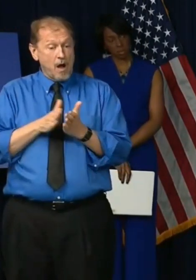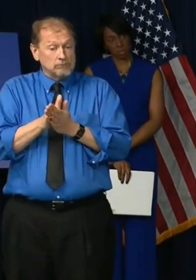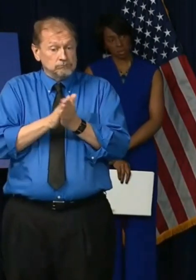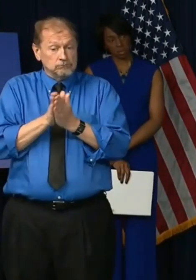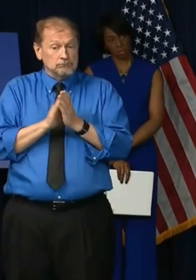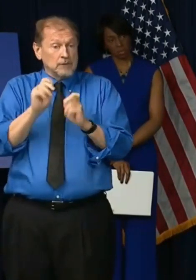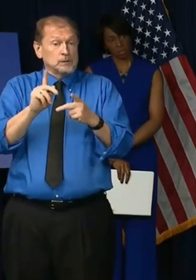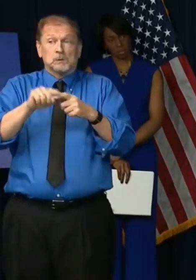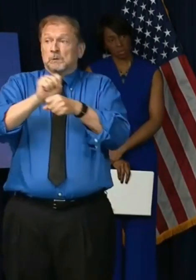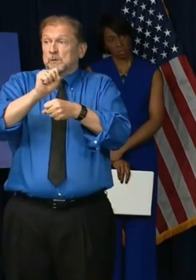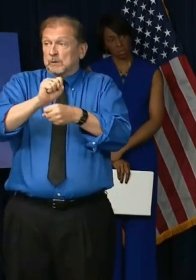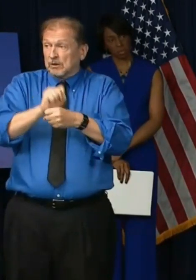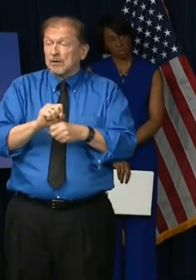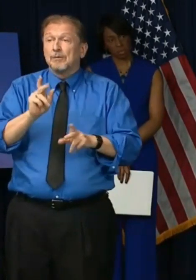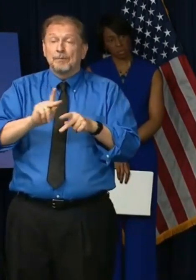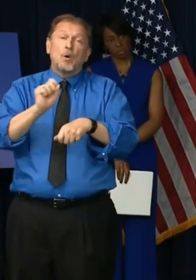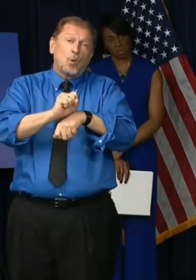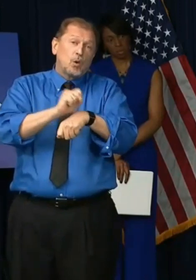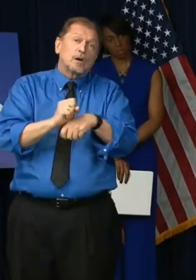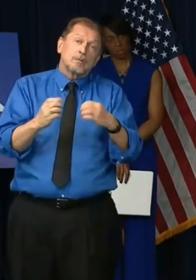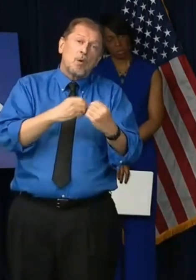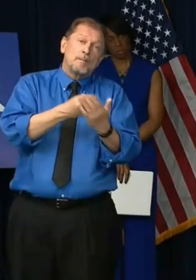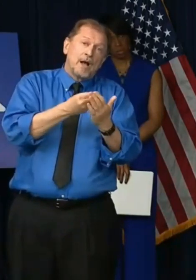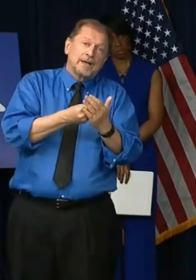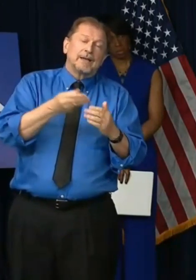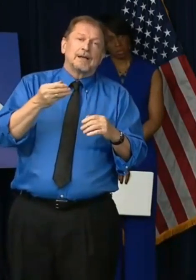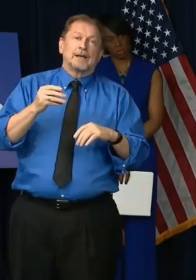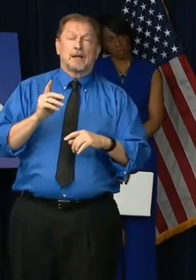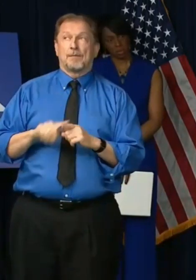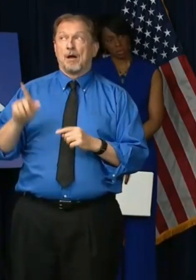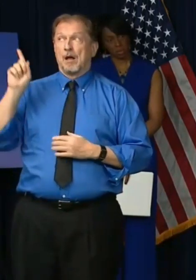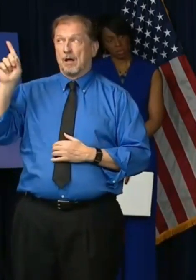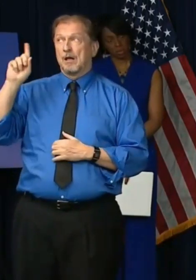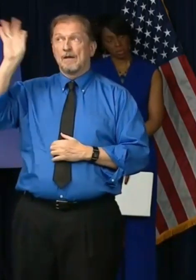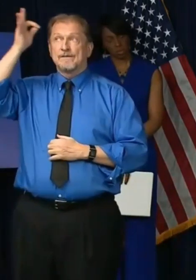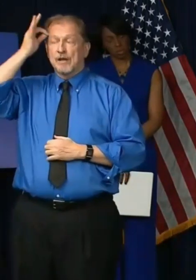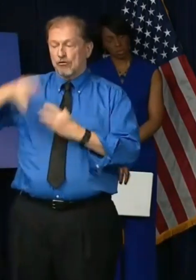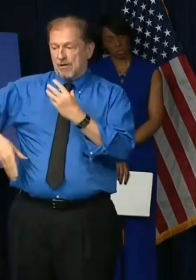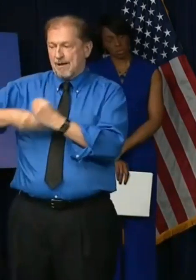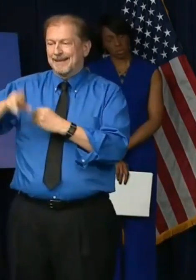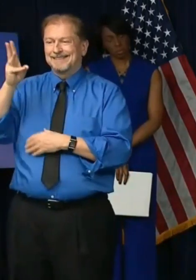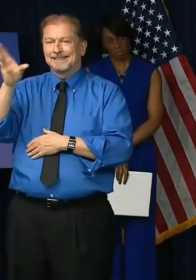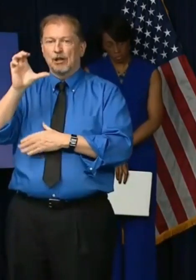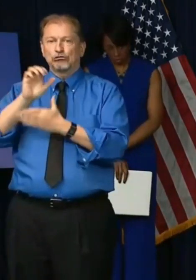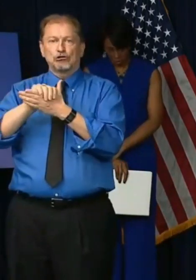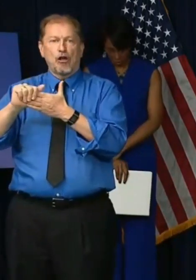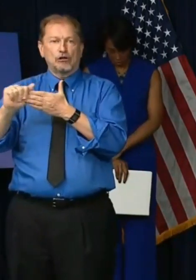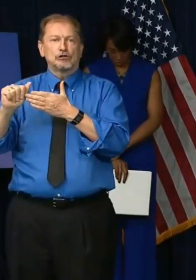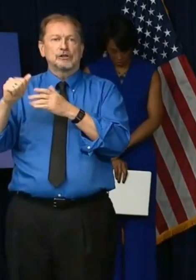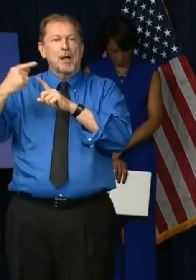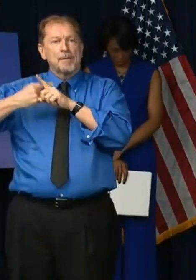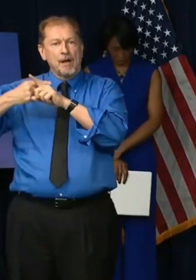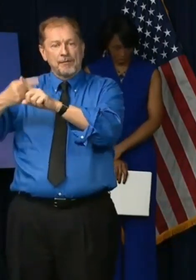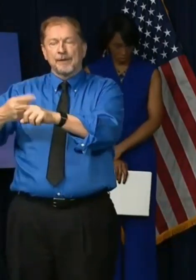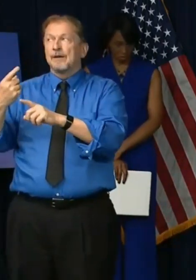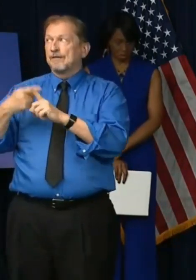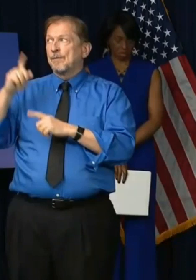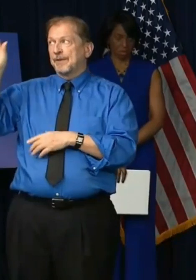more money at work than they do with the extra $600 that's being provided to them per month.